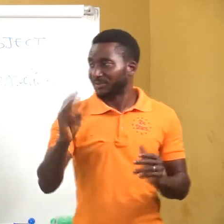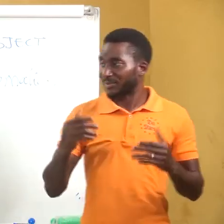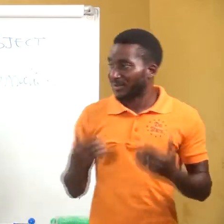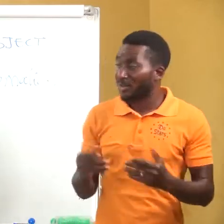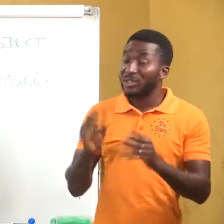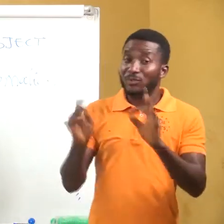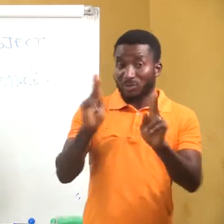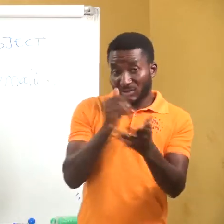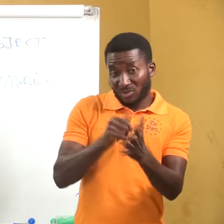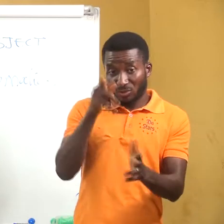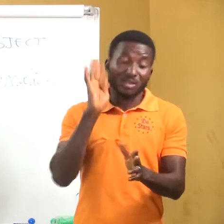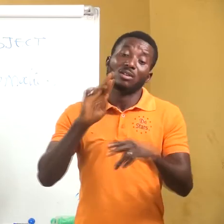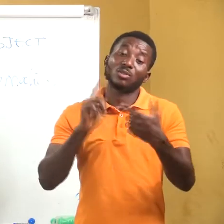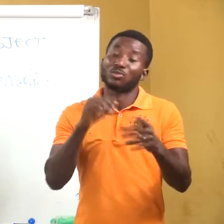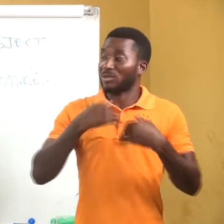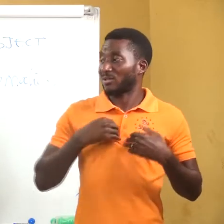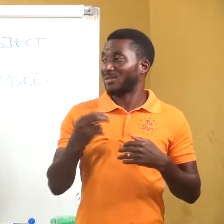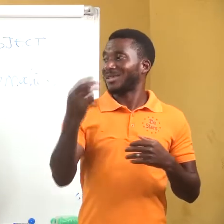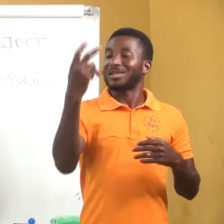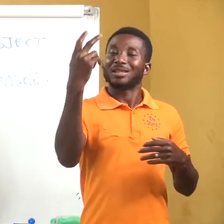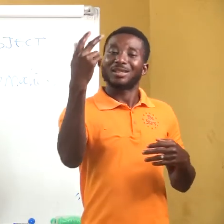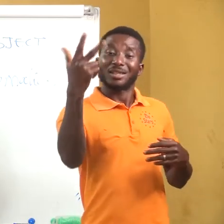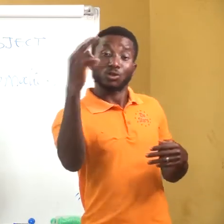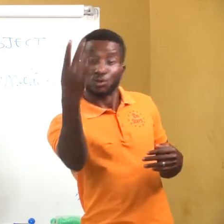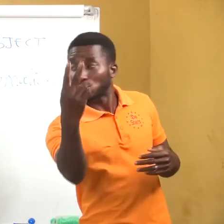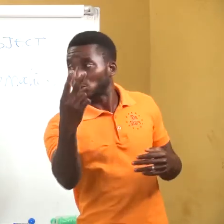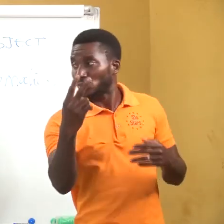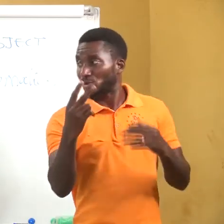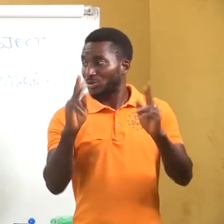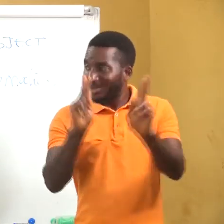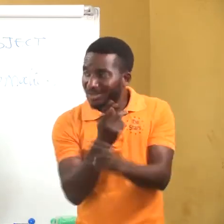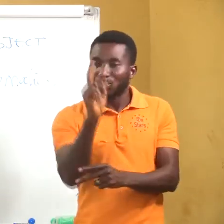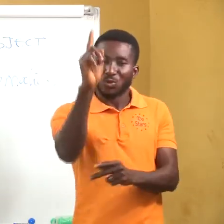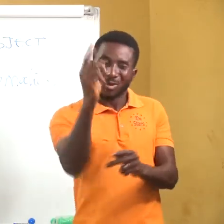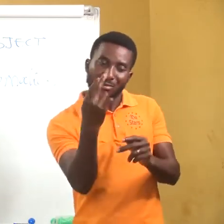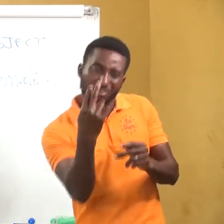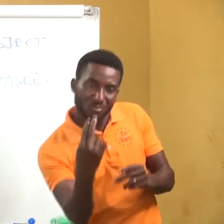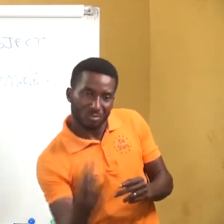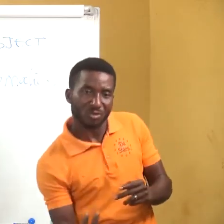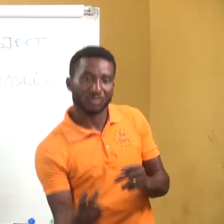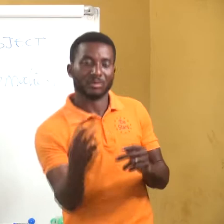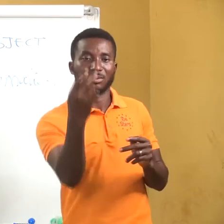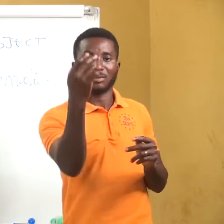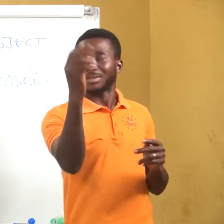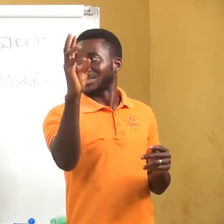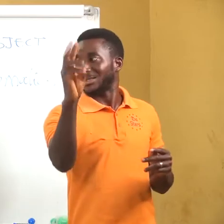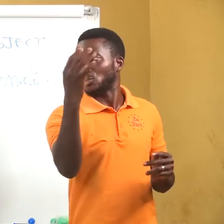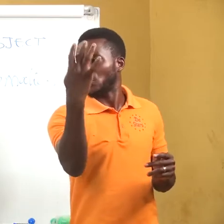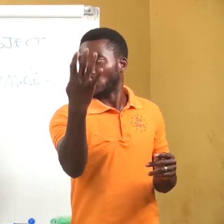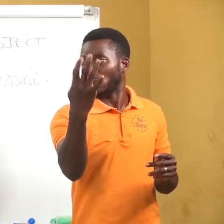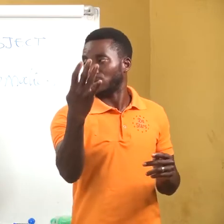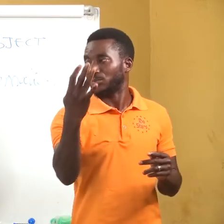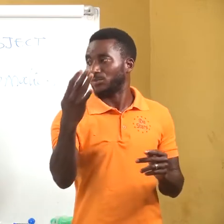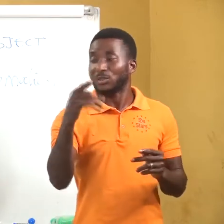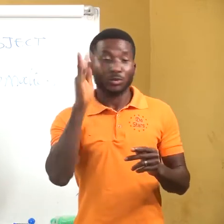6. So our T7 will be 32 multiplying 1 over 2 raised to the power 6. And 1 over 2 raised to the power